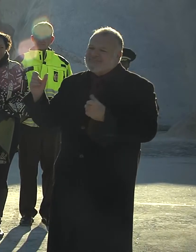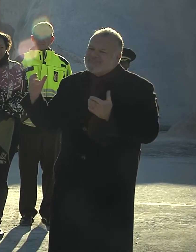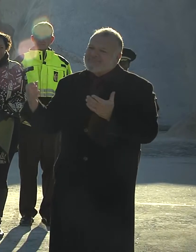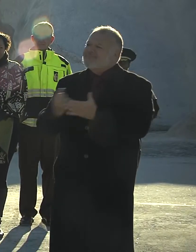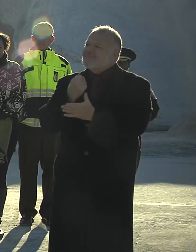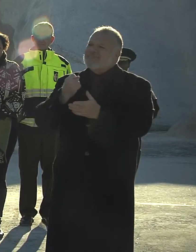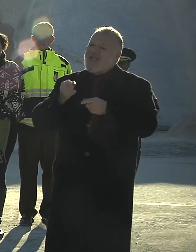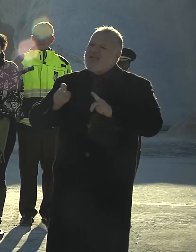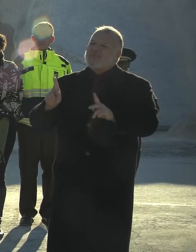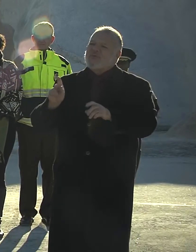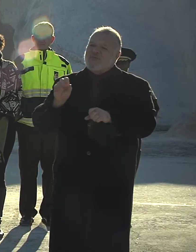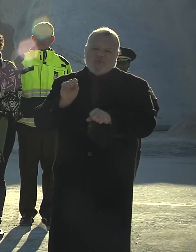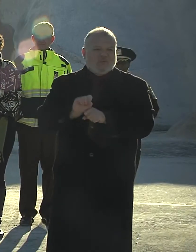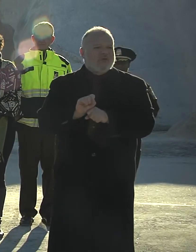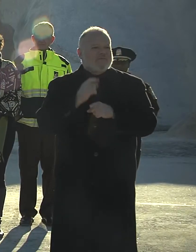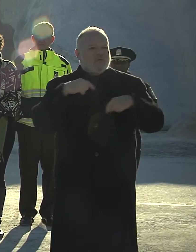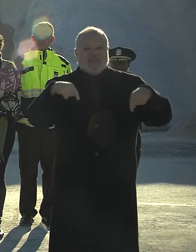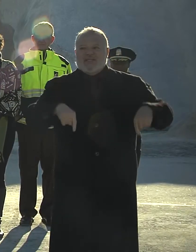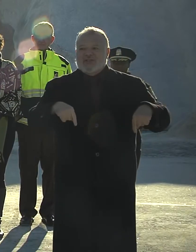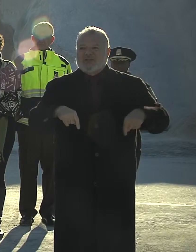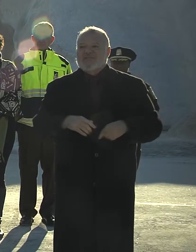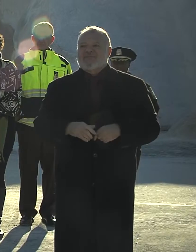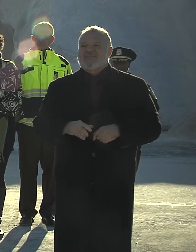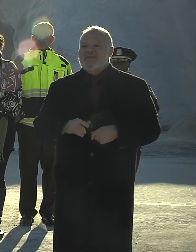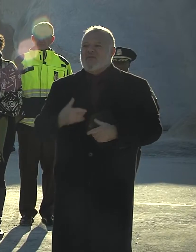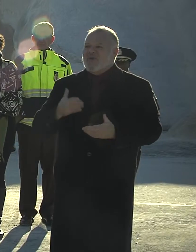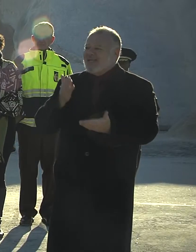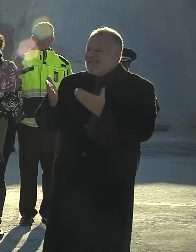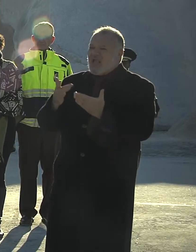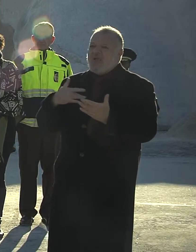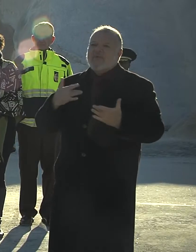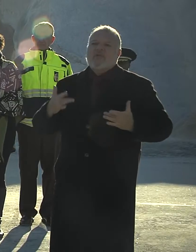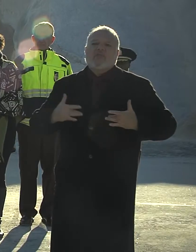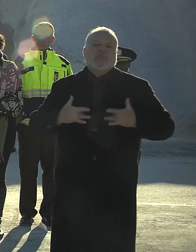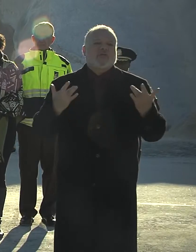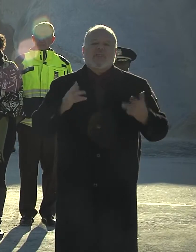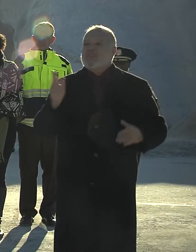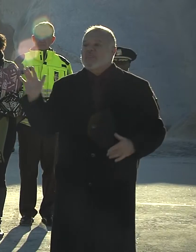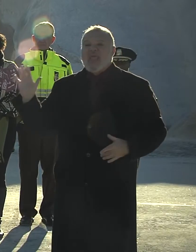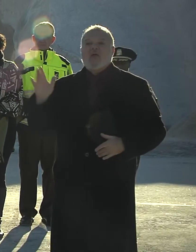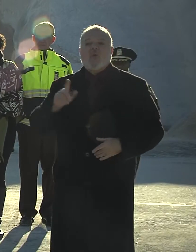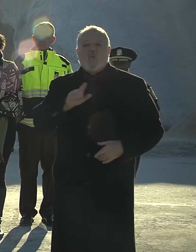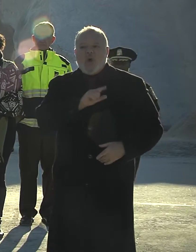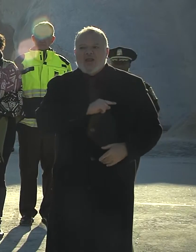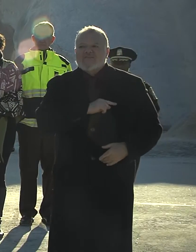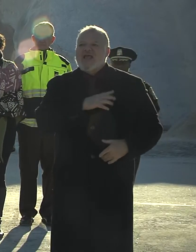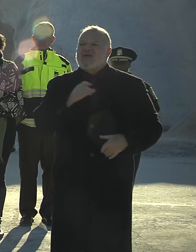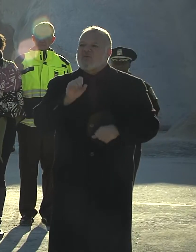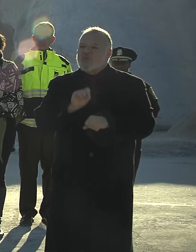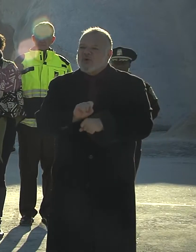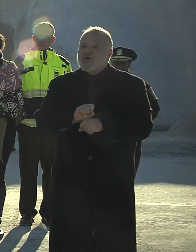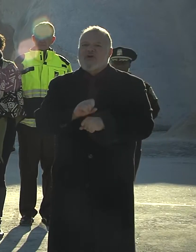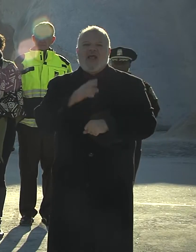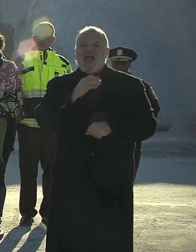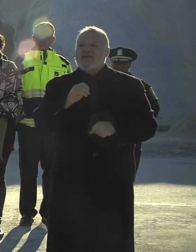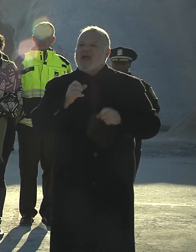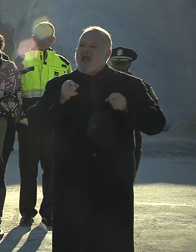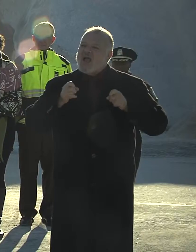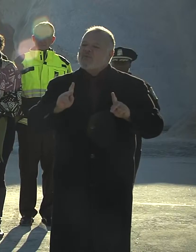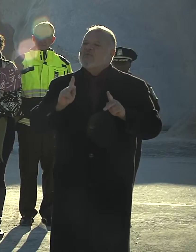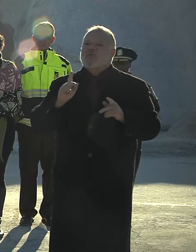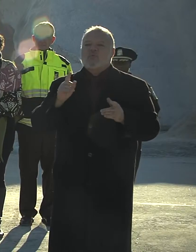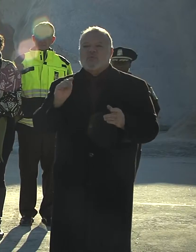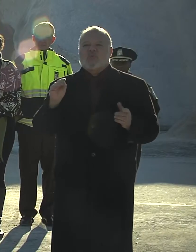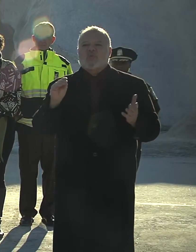bidding process, and we're so excited for the quality of work that they bring to the job. But to be able to see